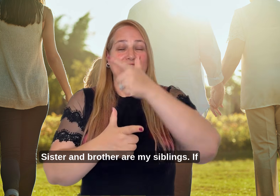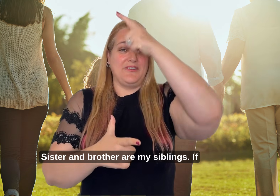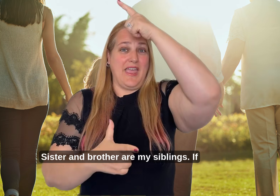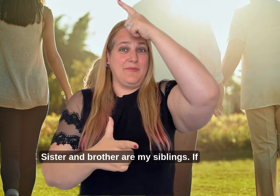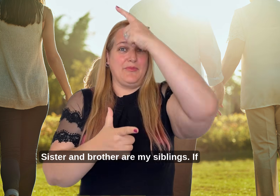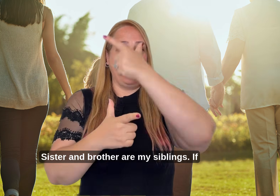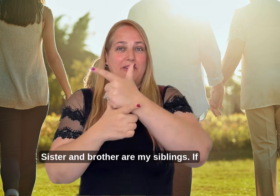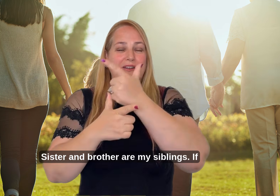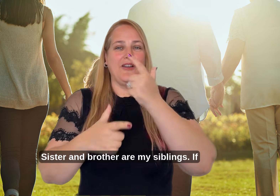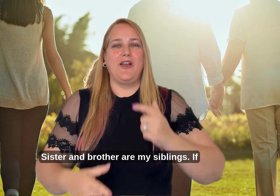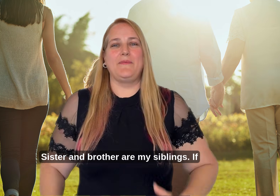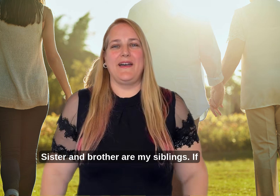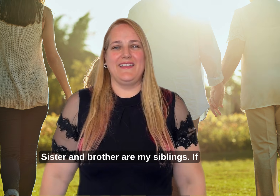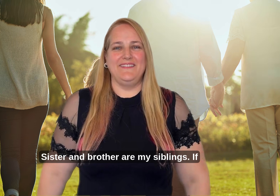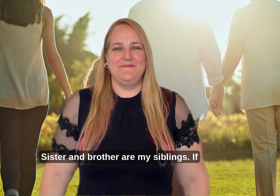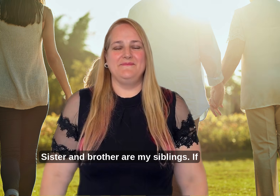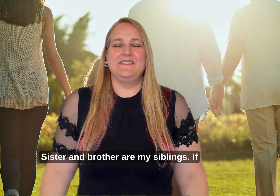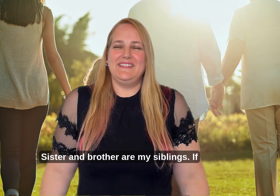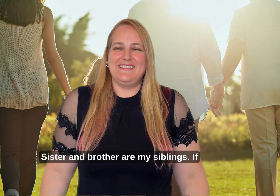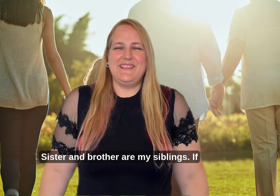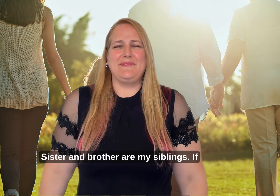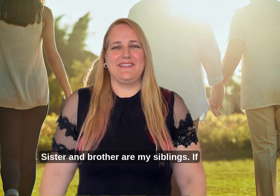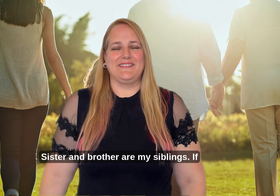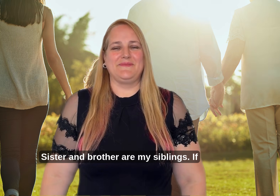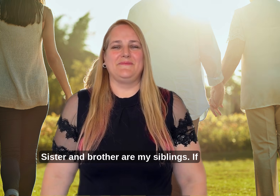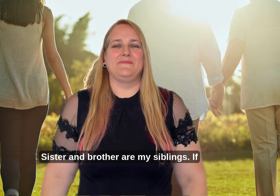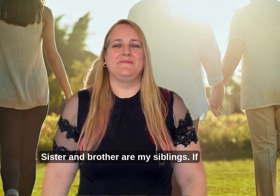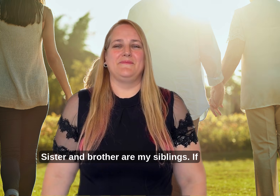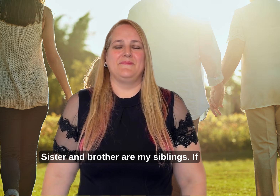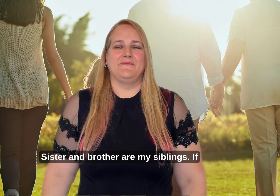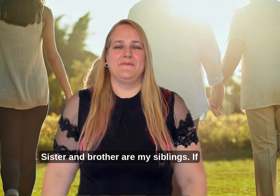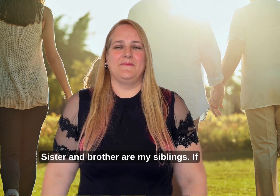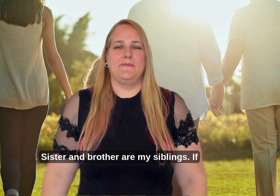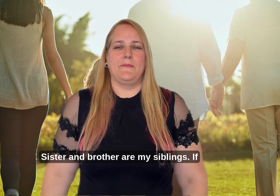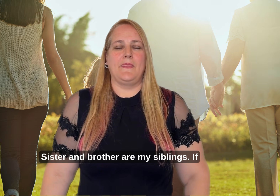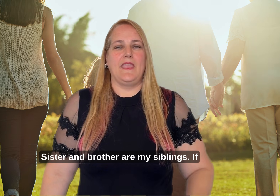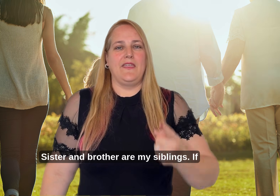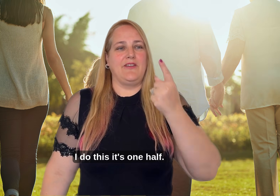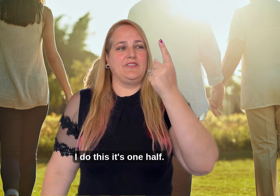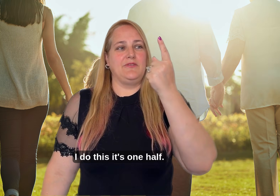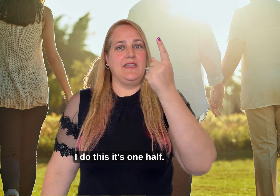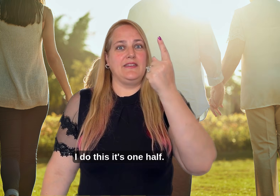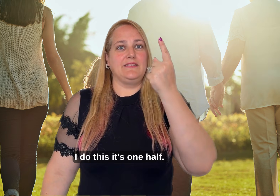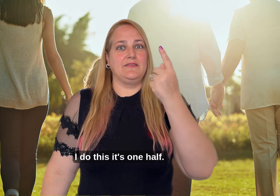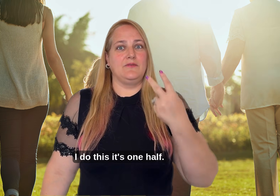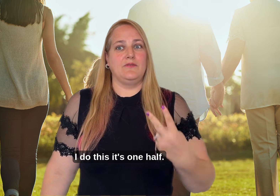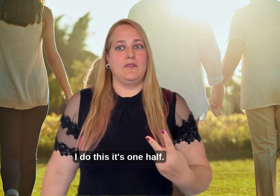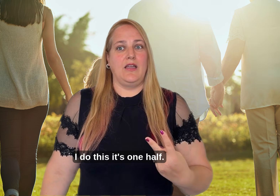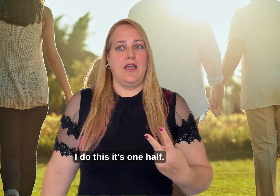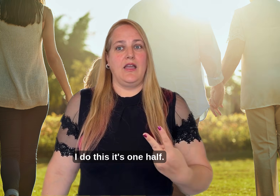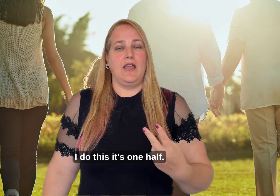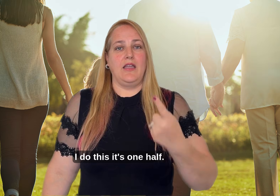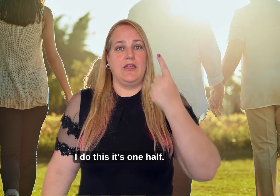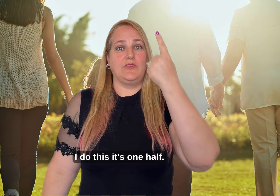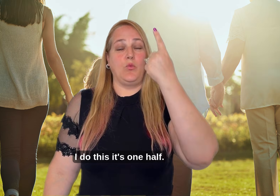sister and brother are my siblings. If I do this, it's